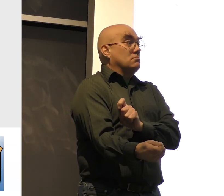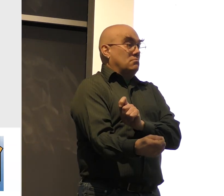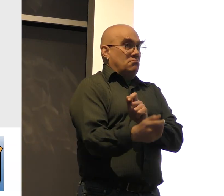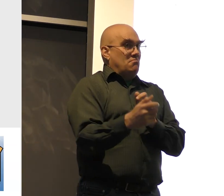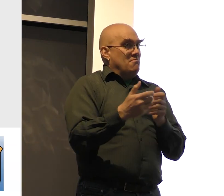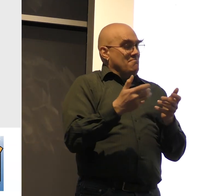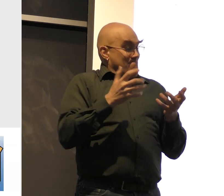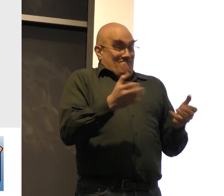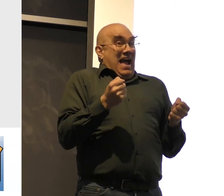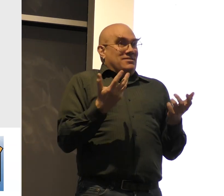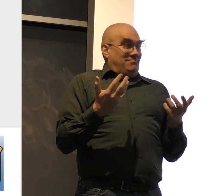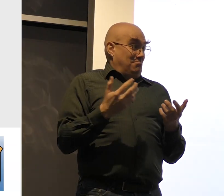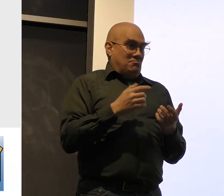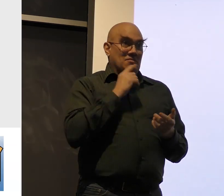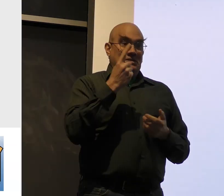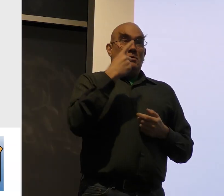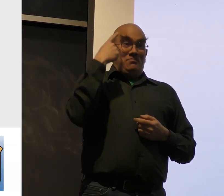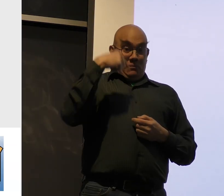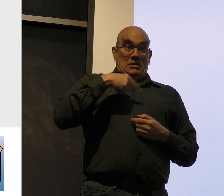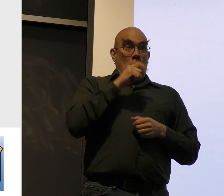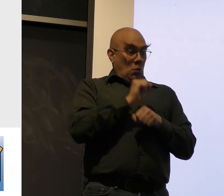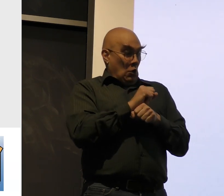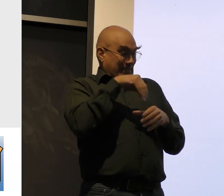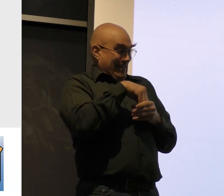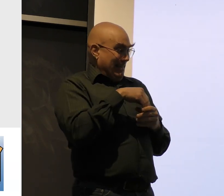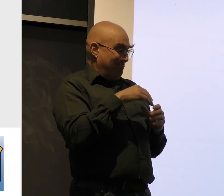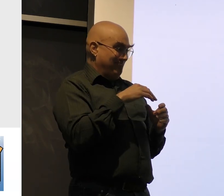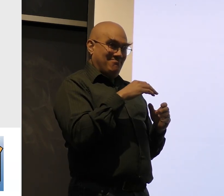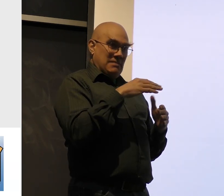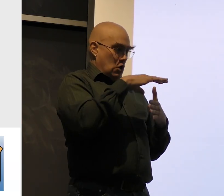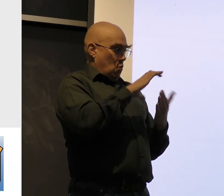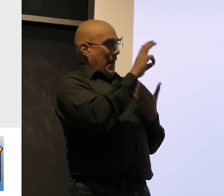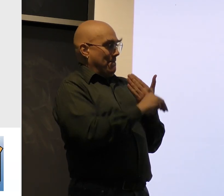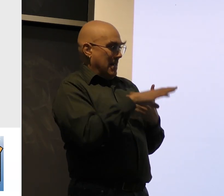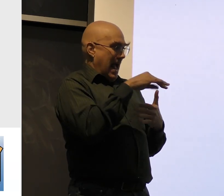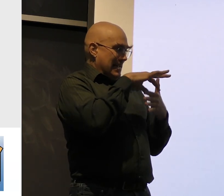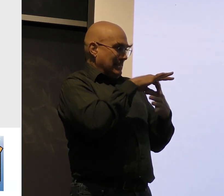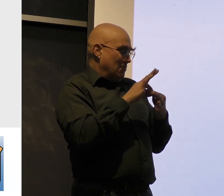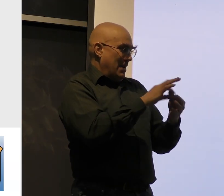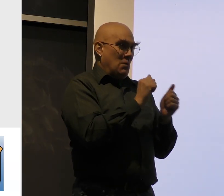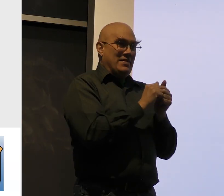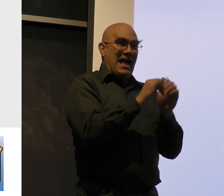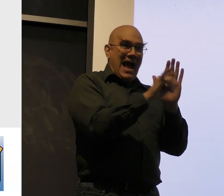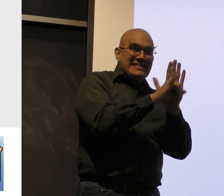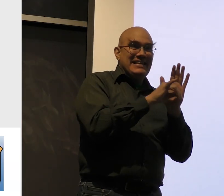Things happen quickly. And that's something for me, who works in the field of designing curriculum and